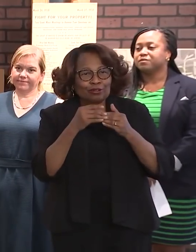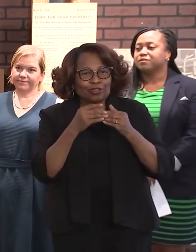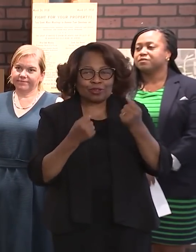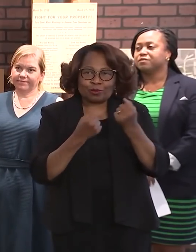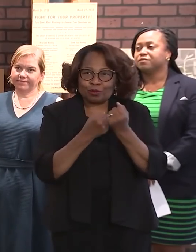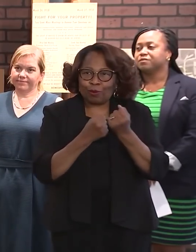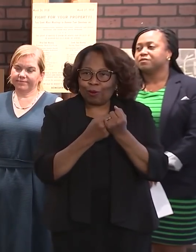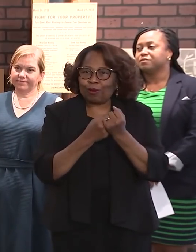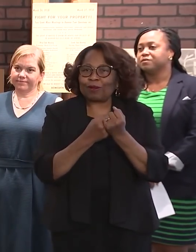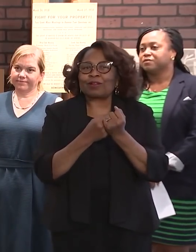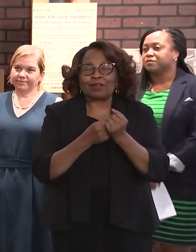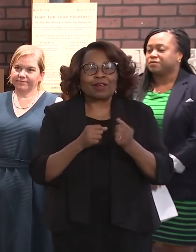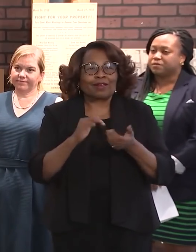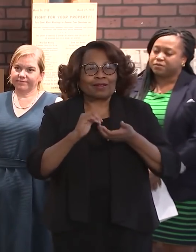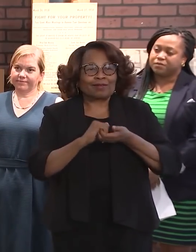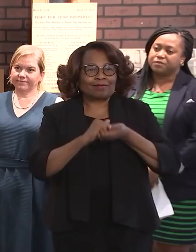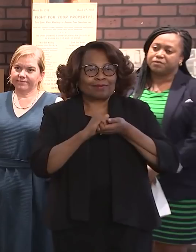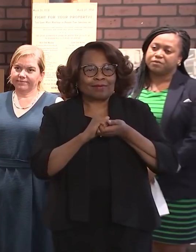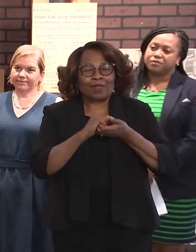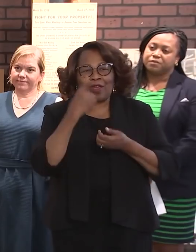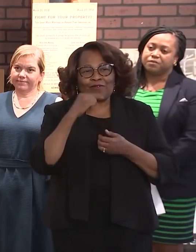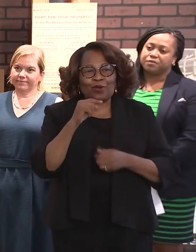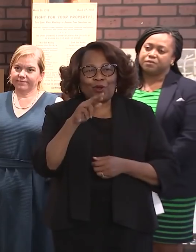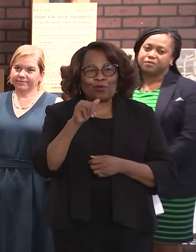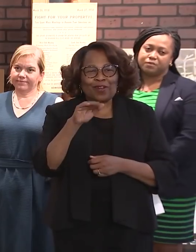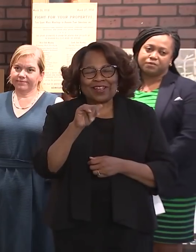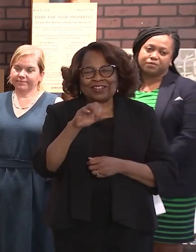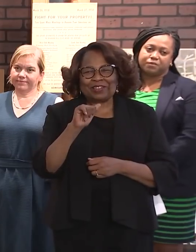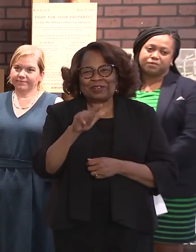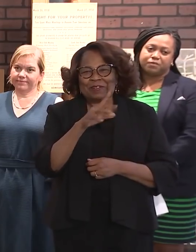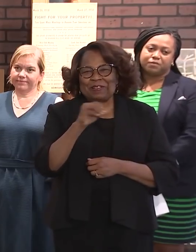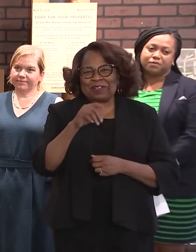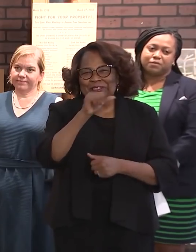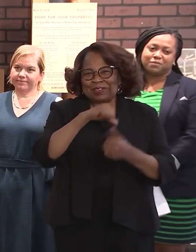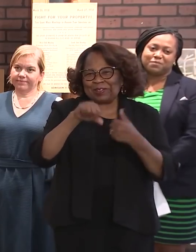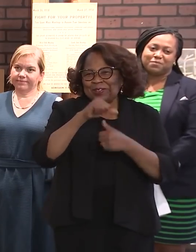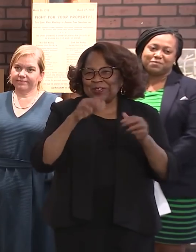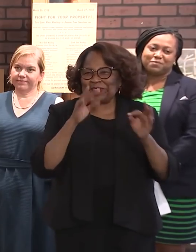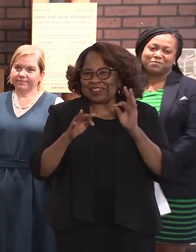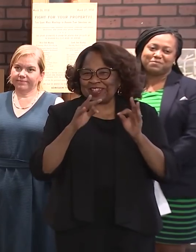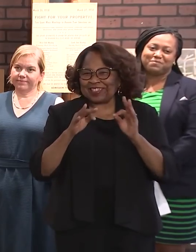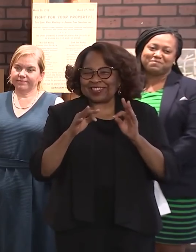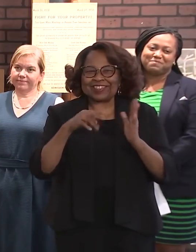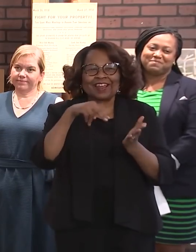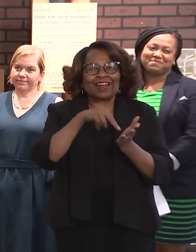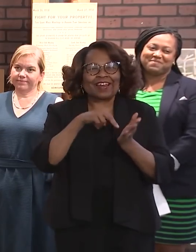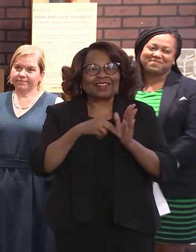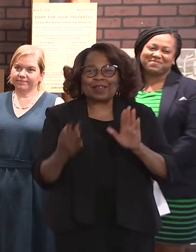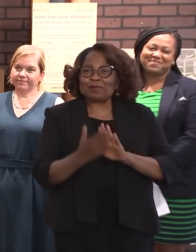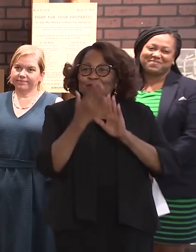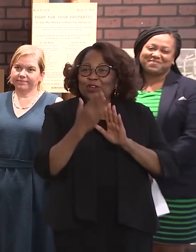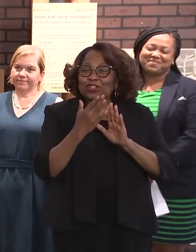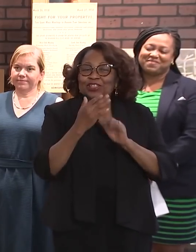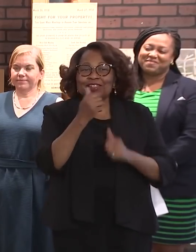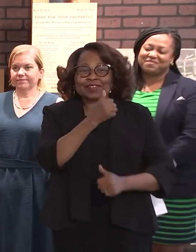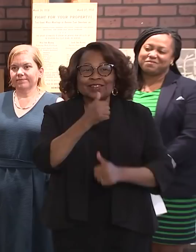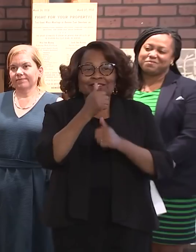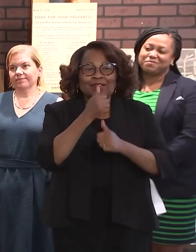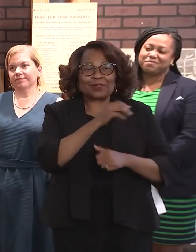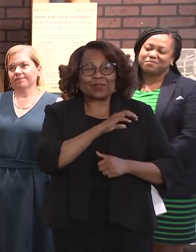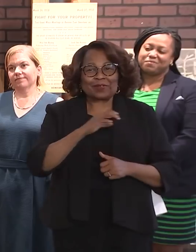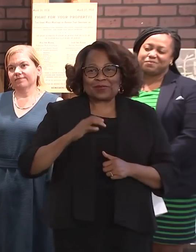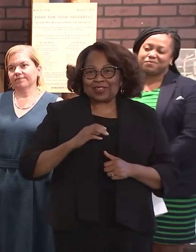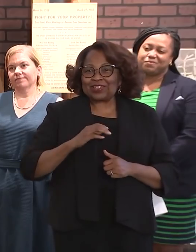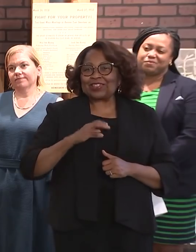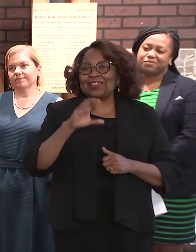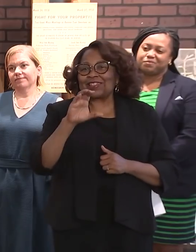and advocacy for racial and social justice. I stand before you as the Deputy Commissioner, Chief